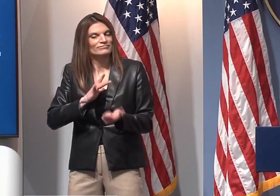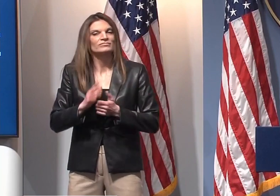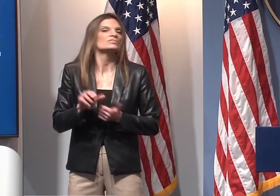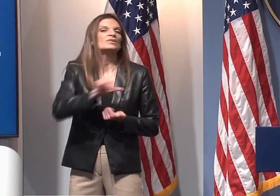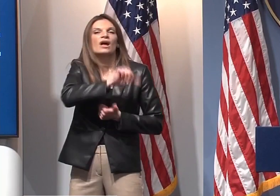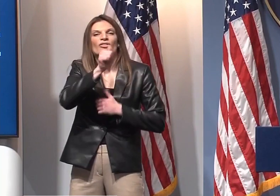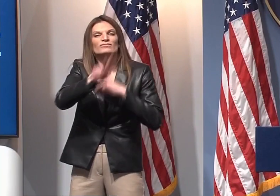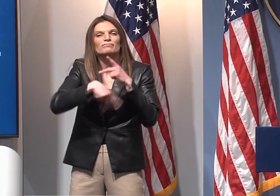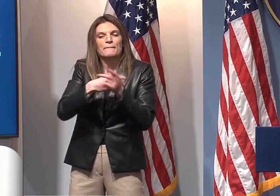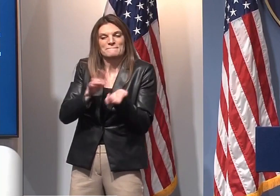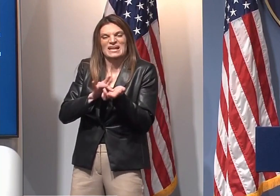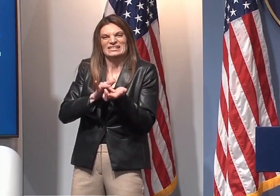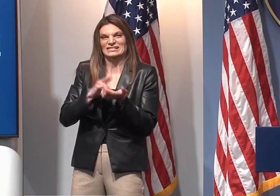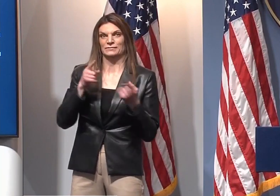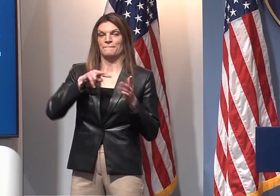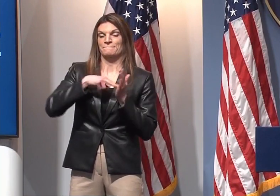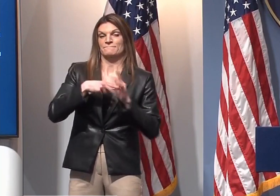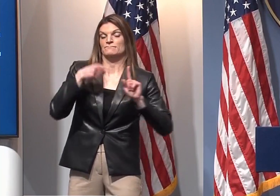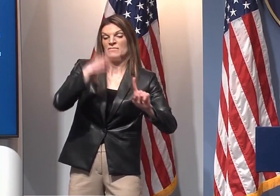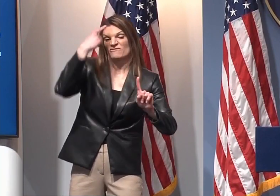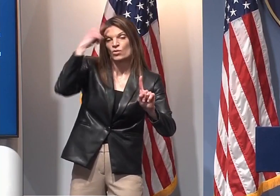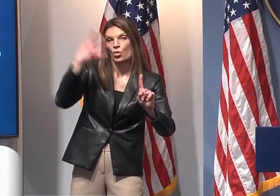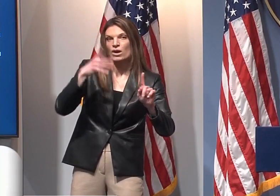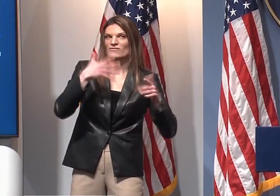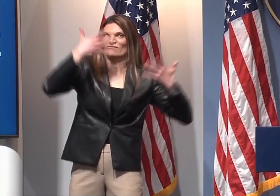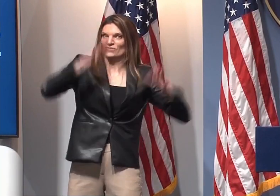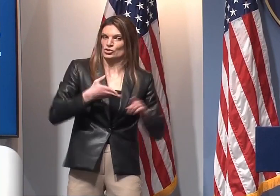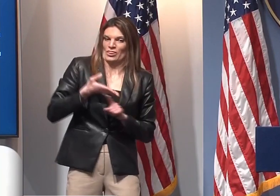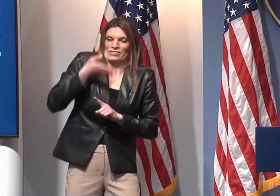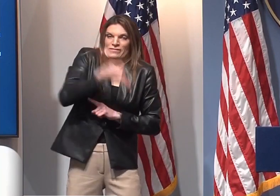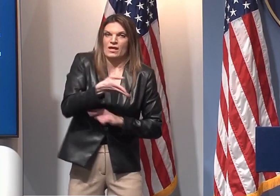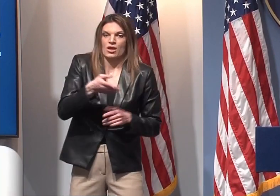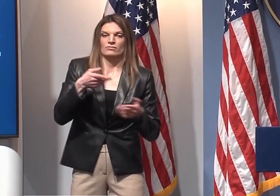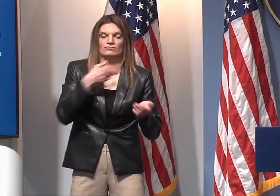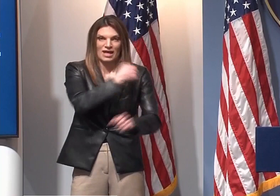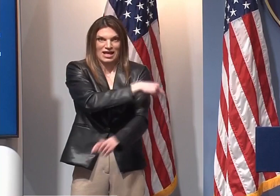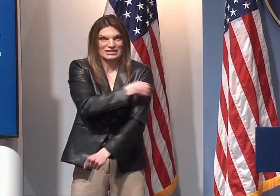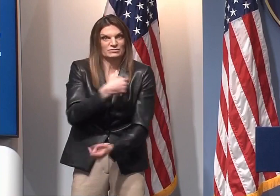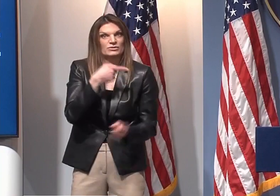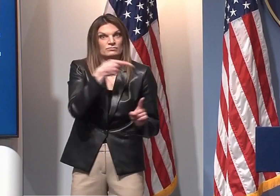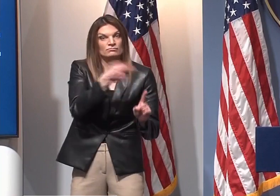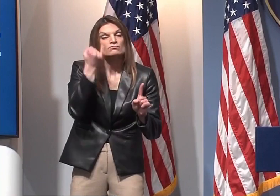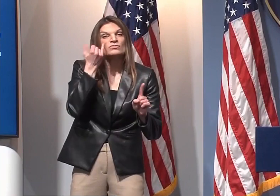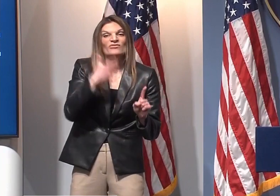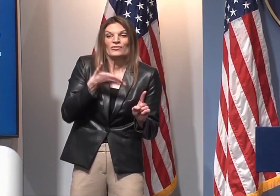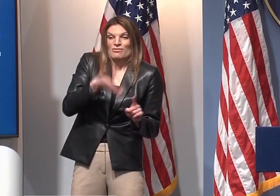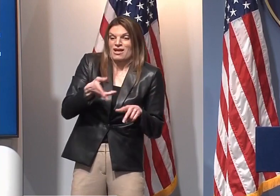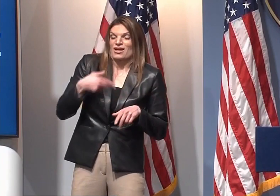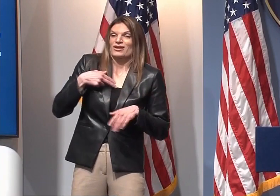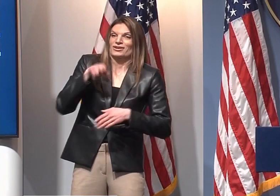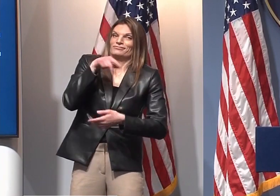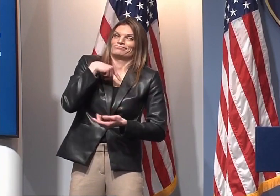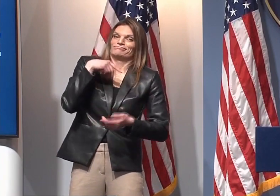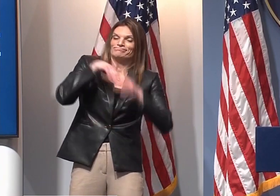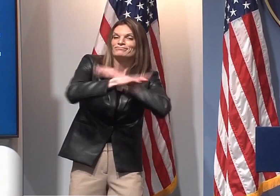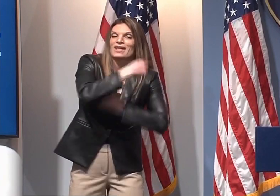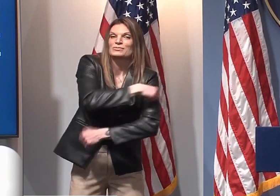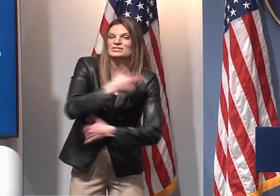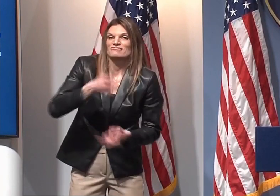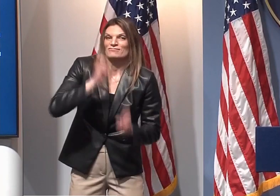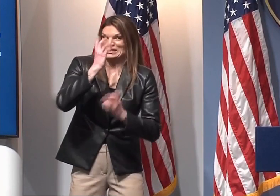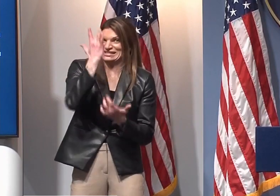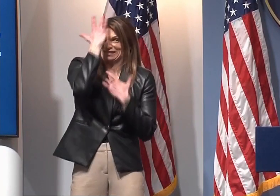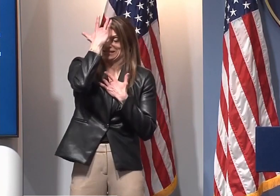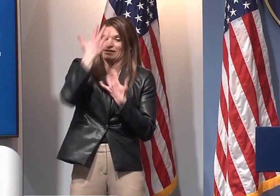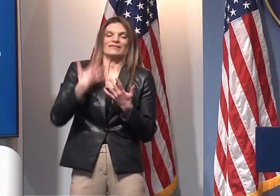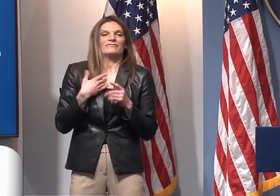called remdesivir, that studies show may cut down on the length of time that someone may need to stay in the hospital. And that is so